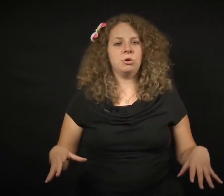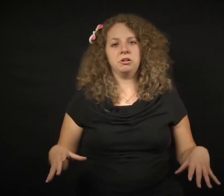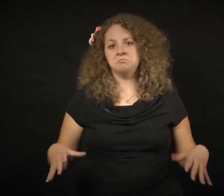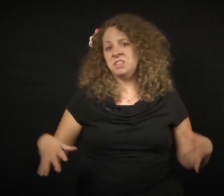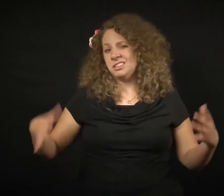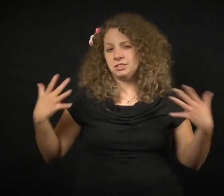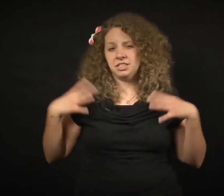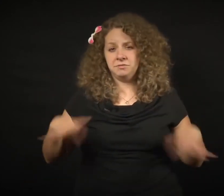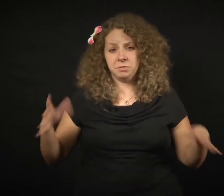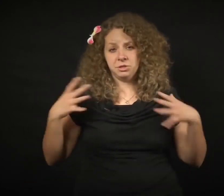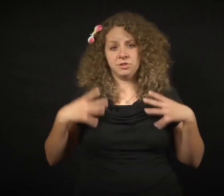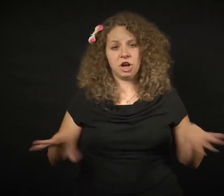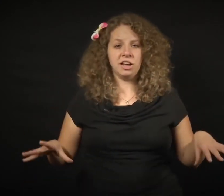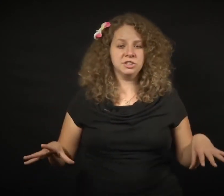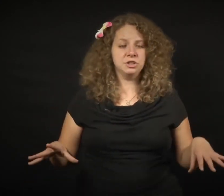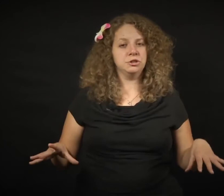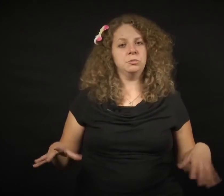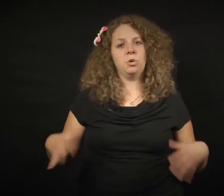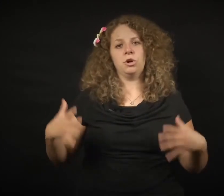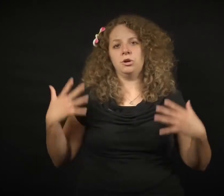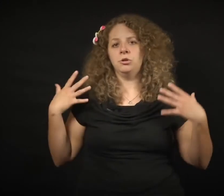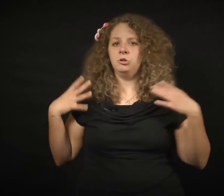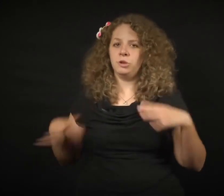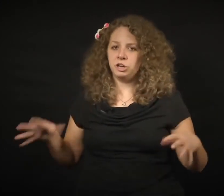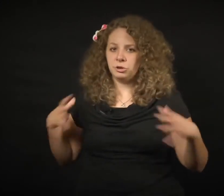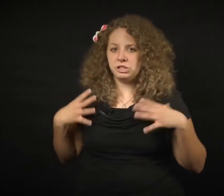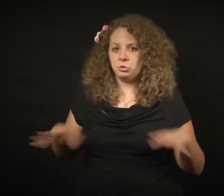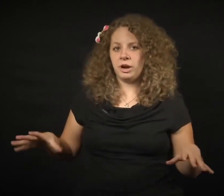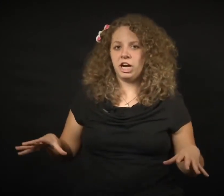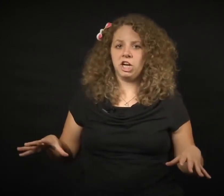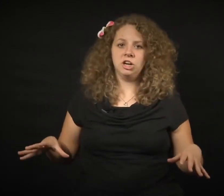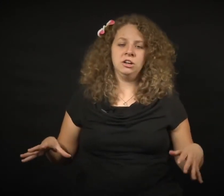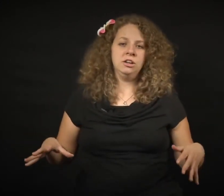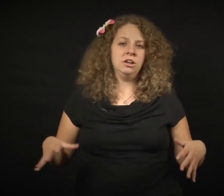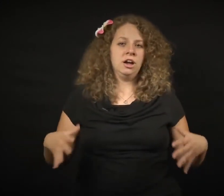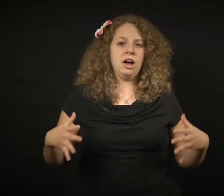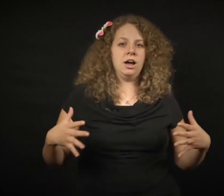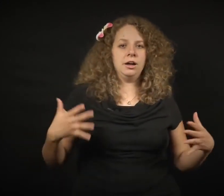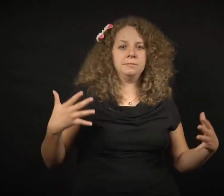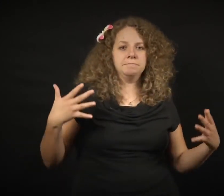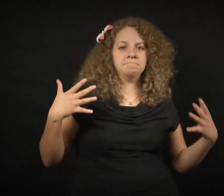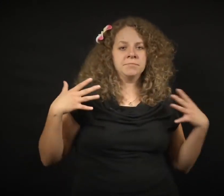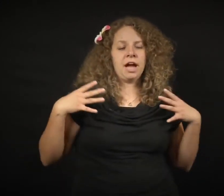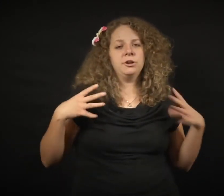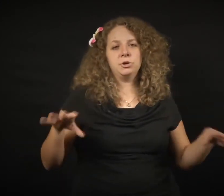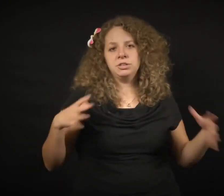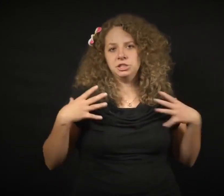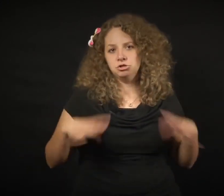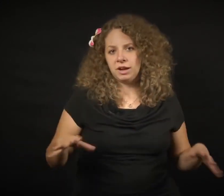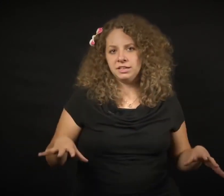or this can even be used for costume or what you're going to wear, how you're going to